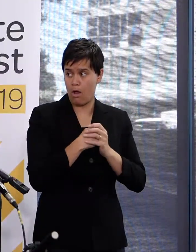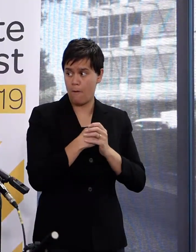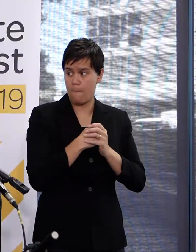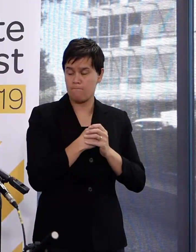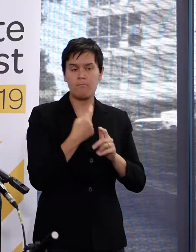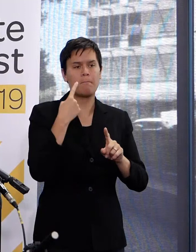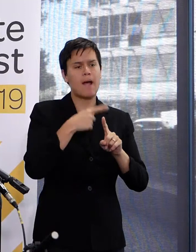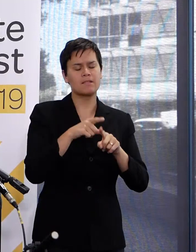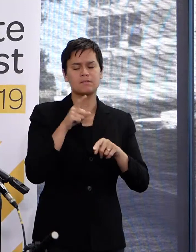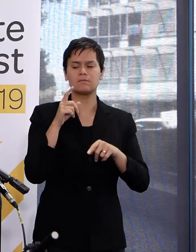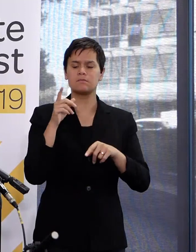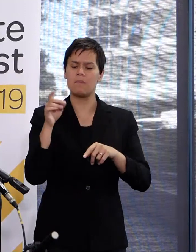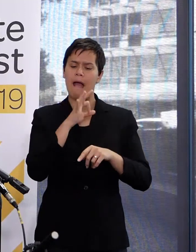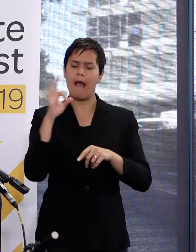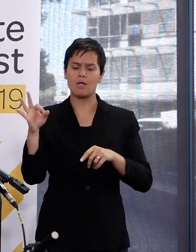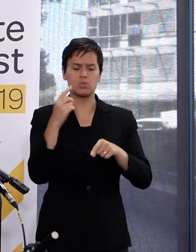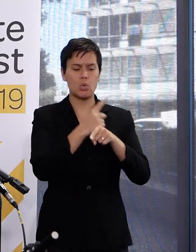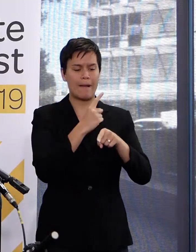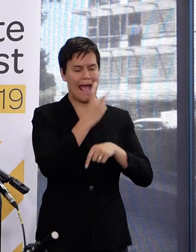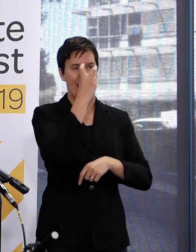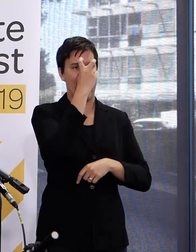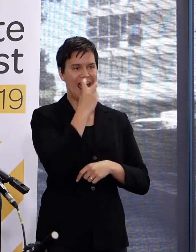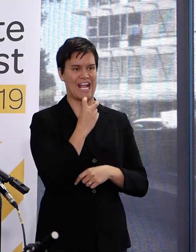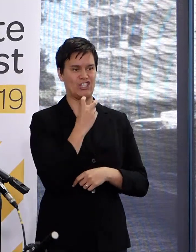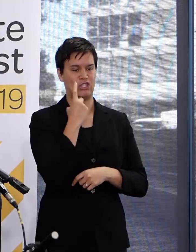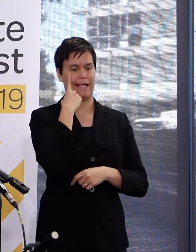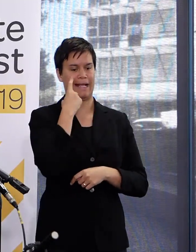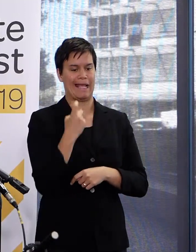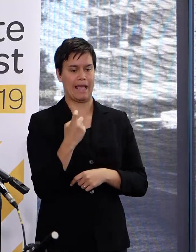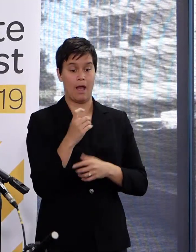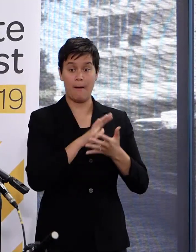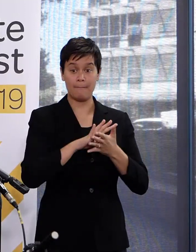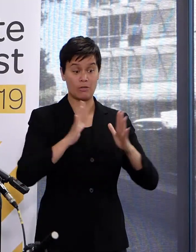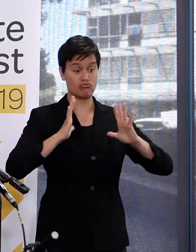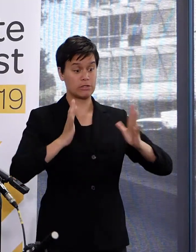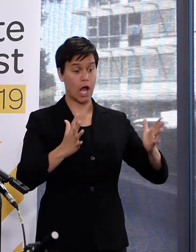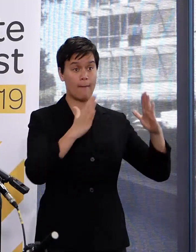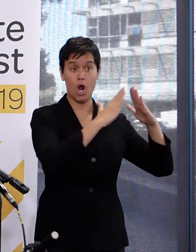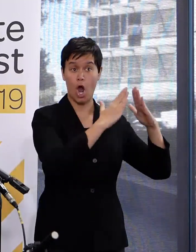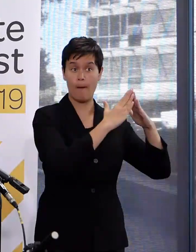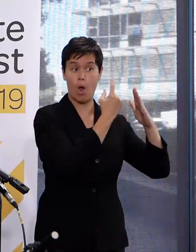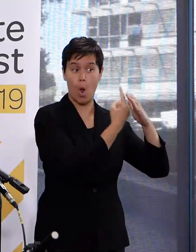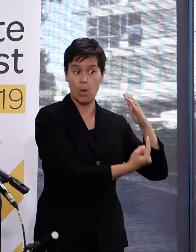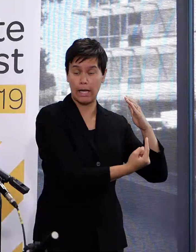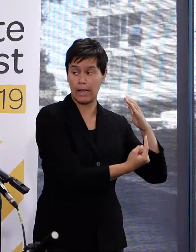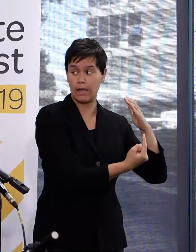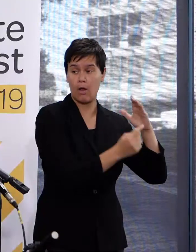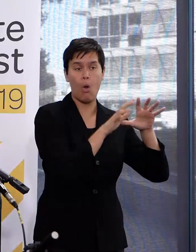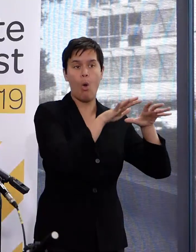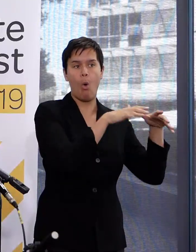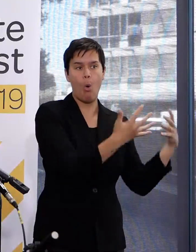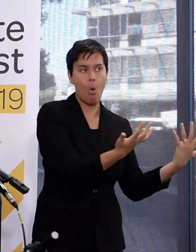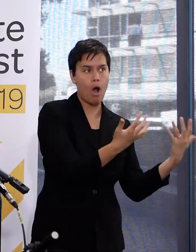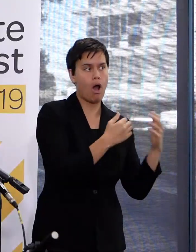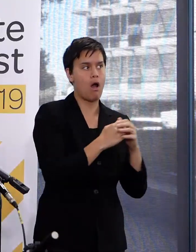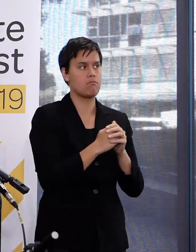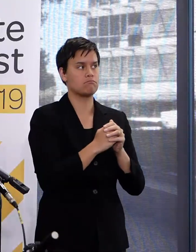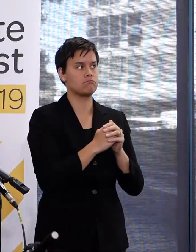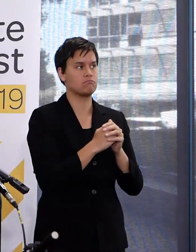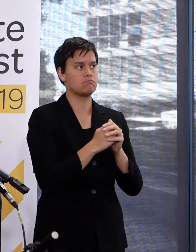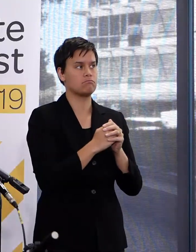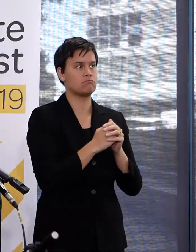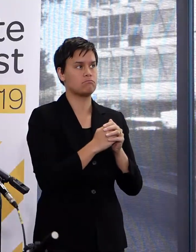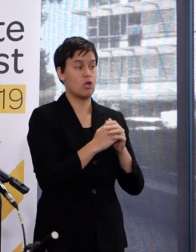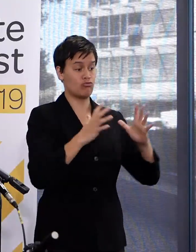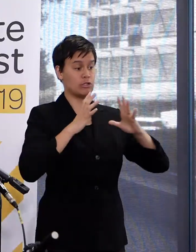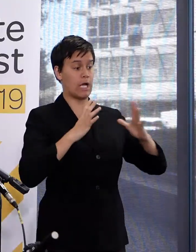care, do you mean retirement homes, or do you mean just the sort of managed care part of retirement